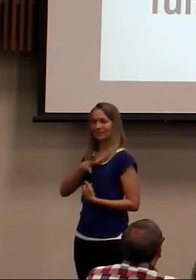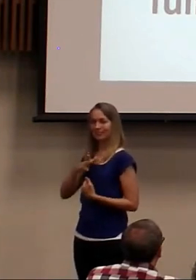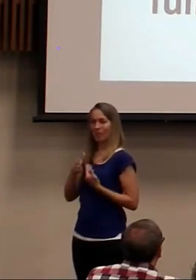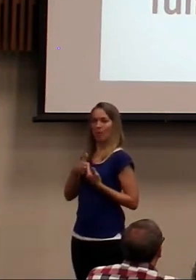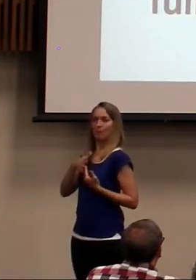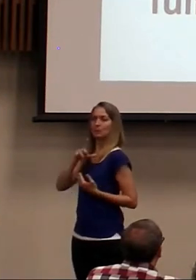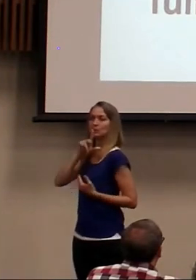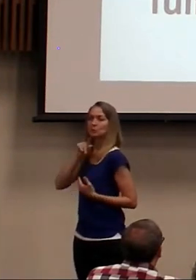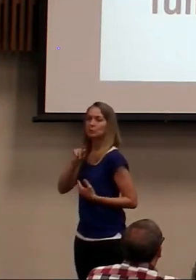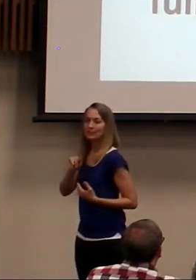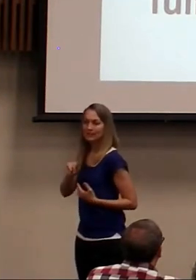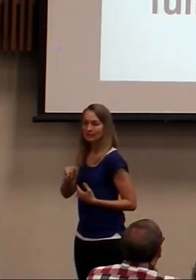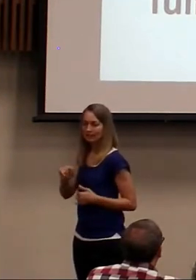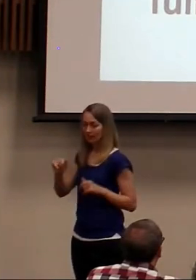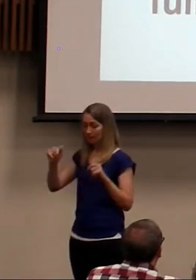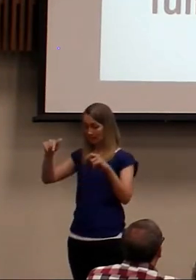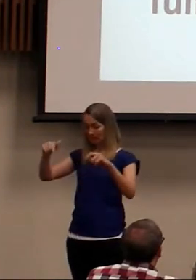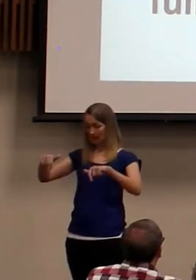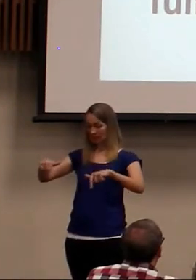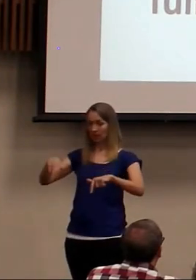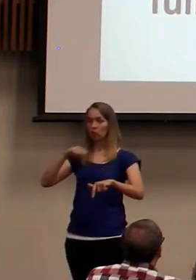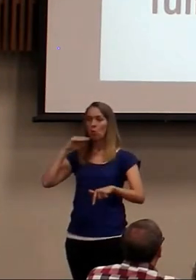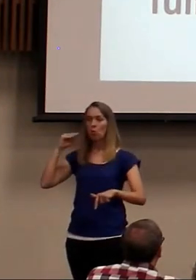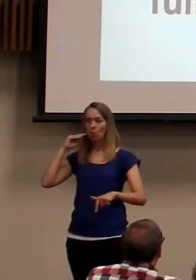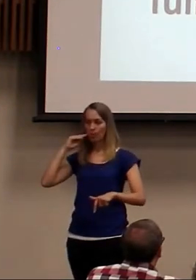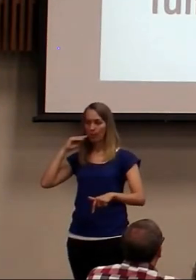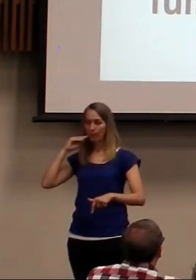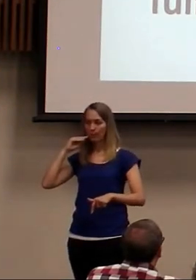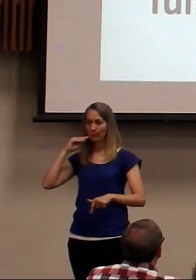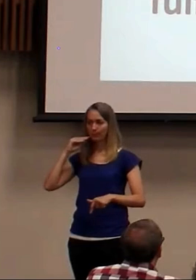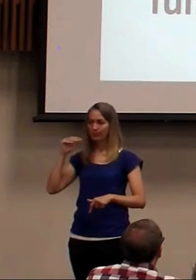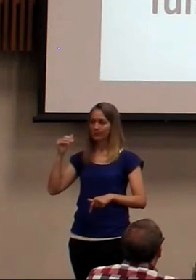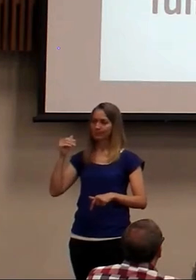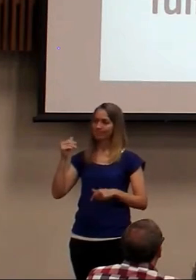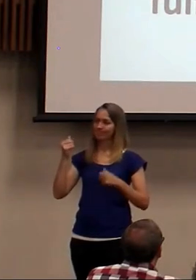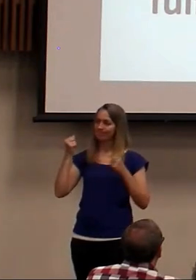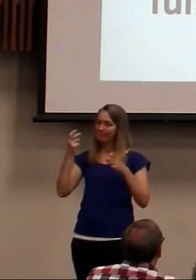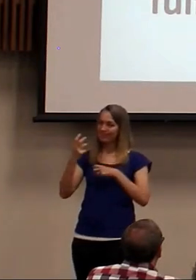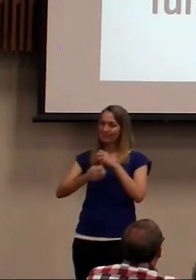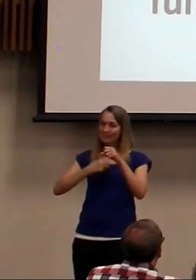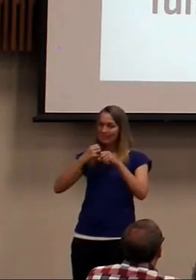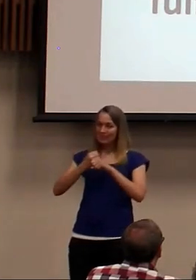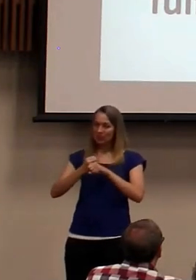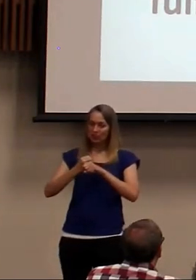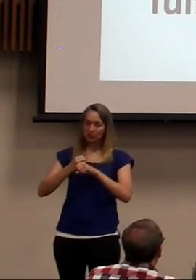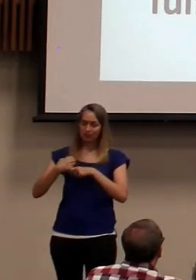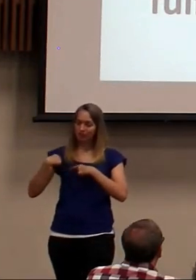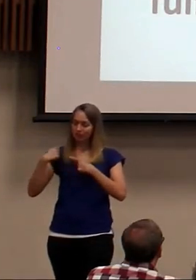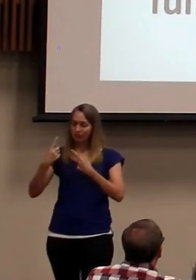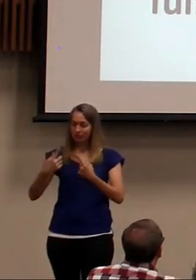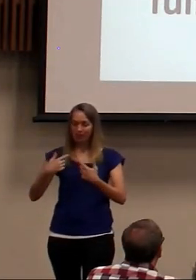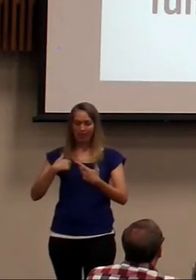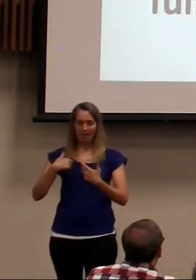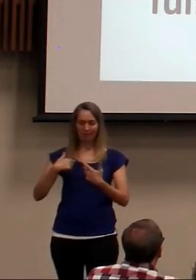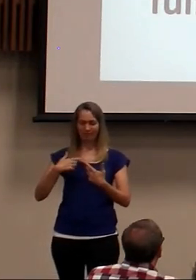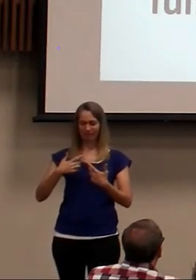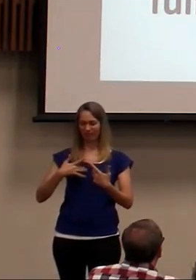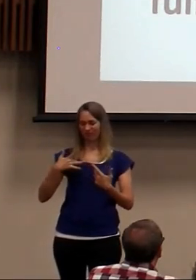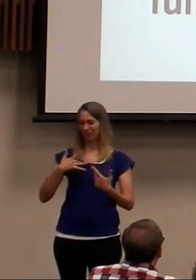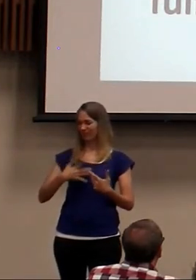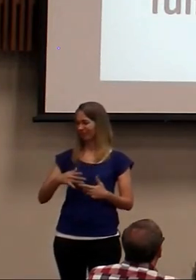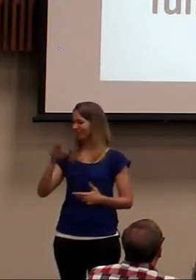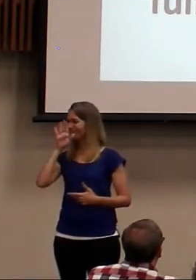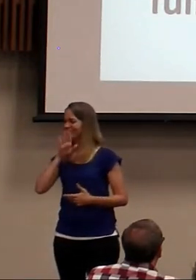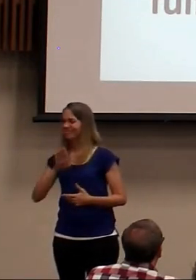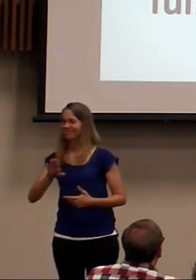This is home. Over the years, I would find times where I would get frustrated or hurt or didn't know what to do, and I would fall